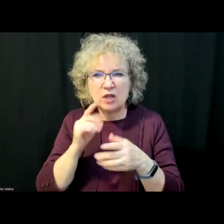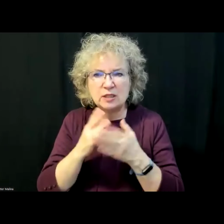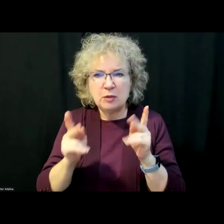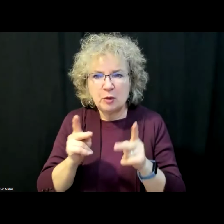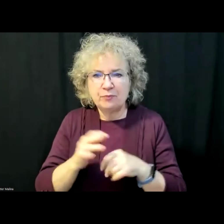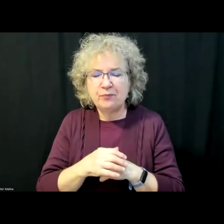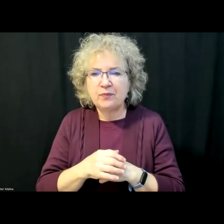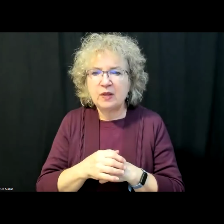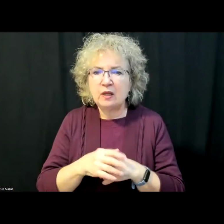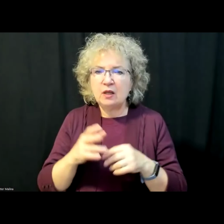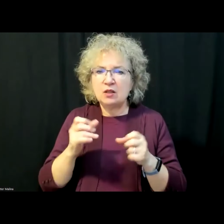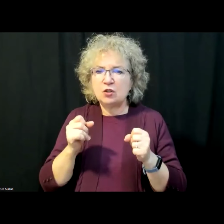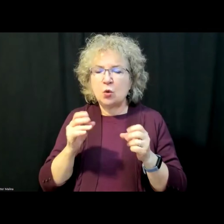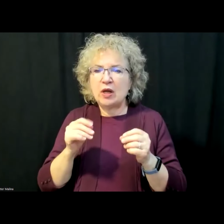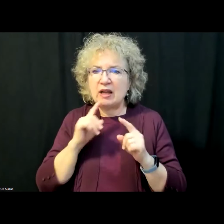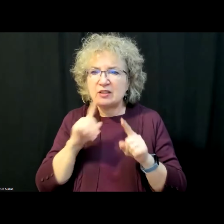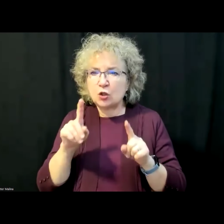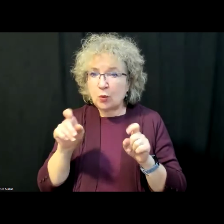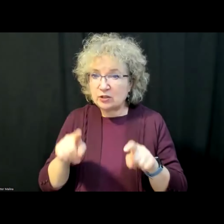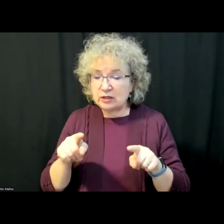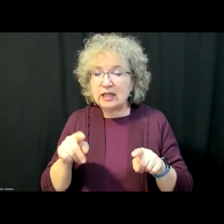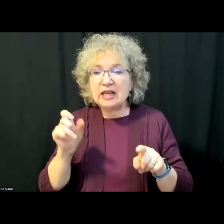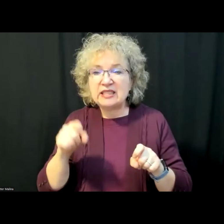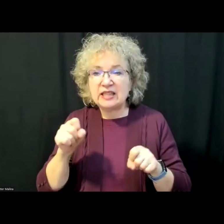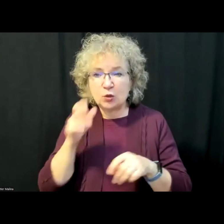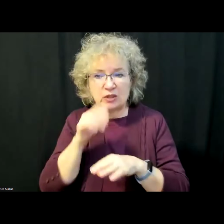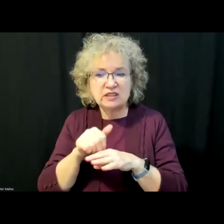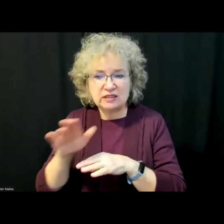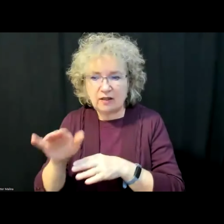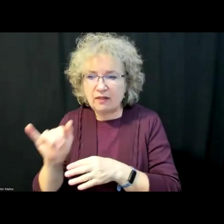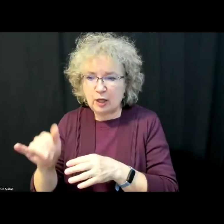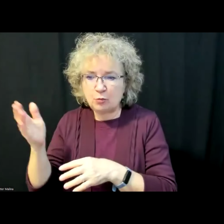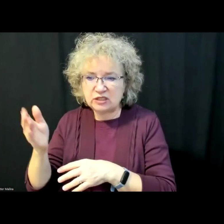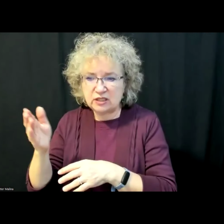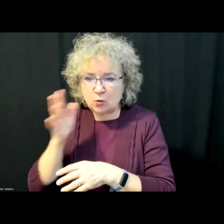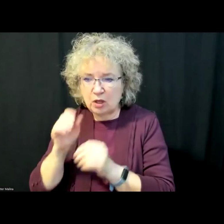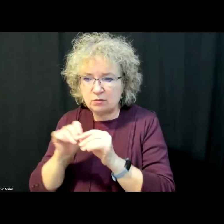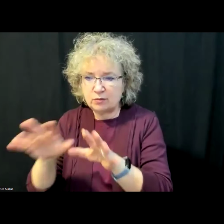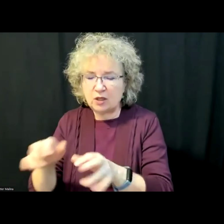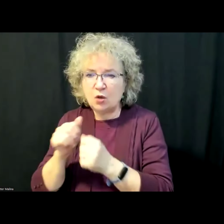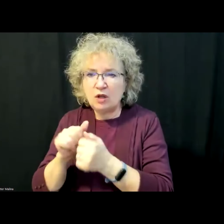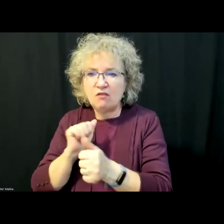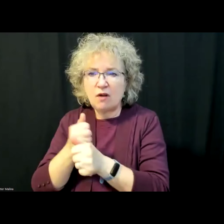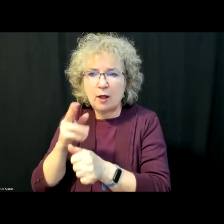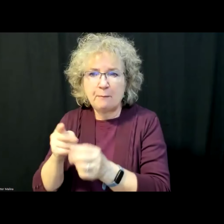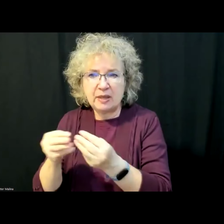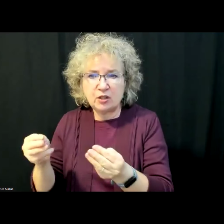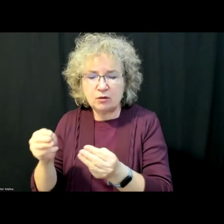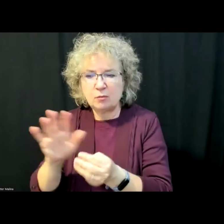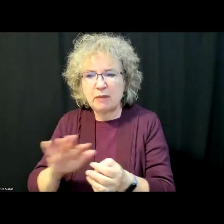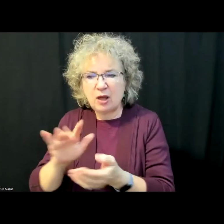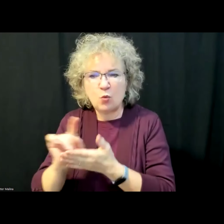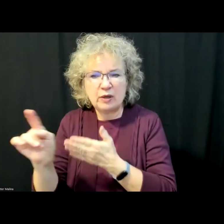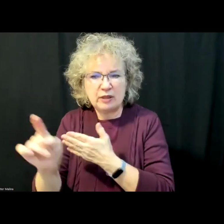so uh to answer the questions yes we will get you a copy of that presentation so that'll go out with the follow-up material in about a week